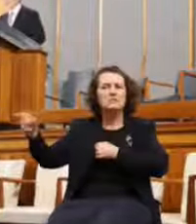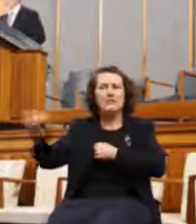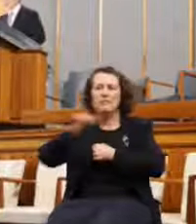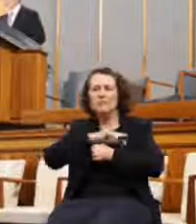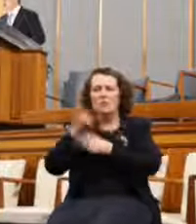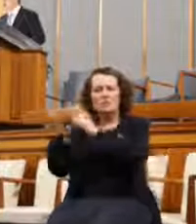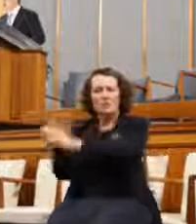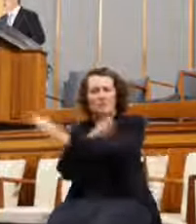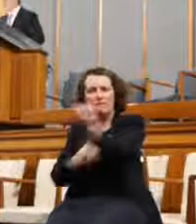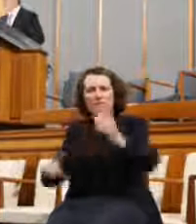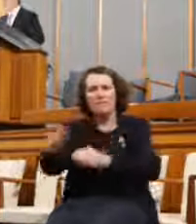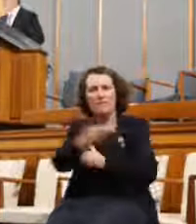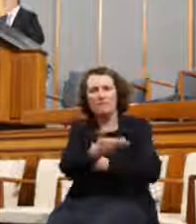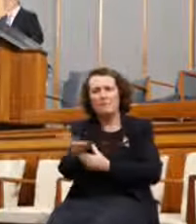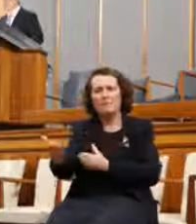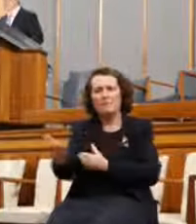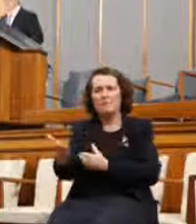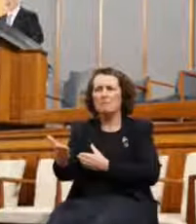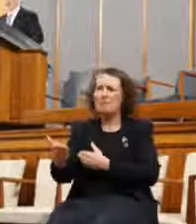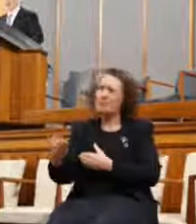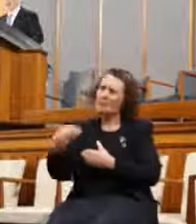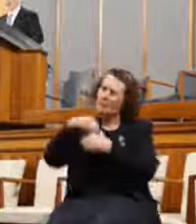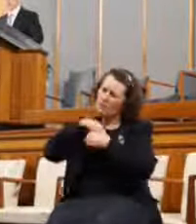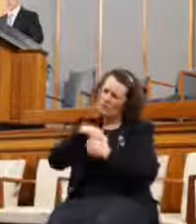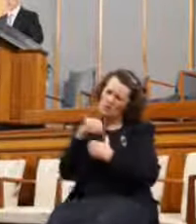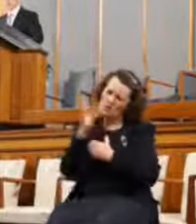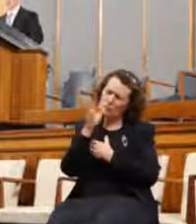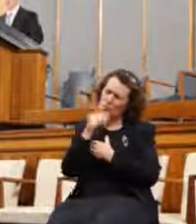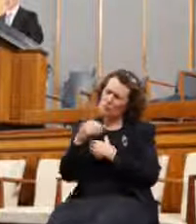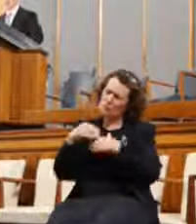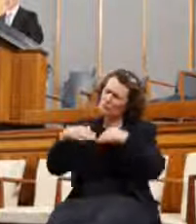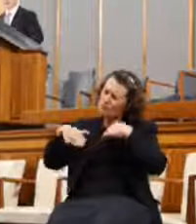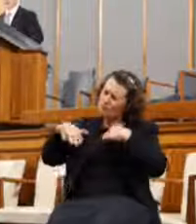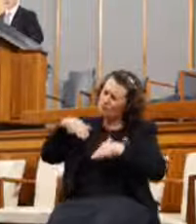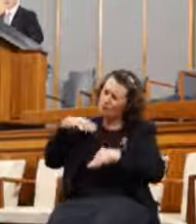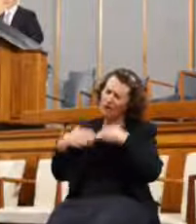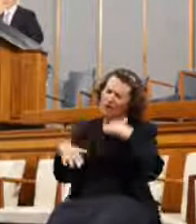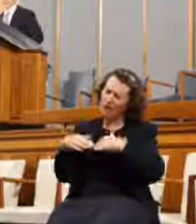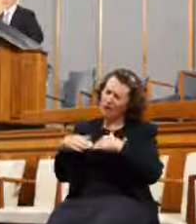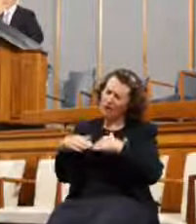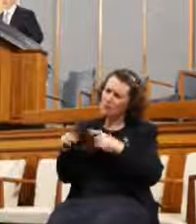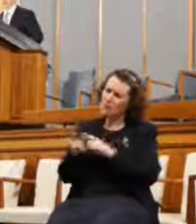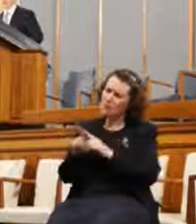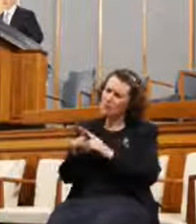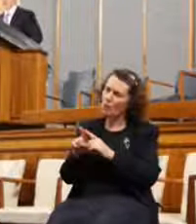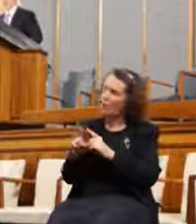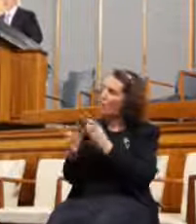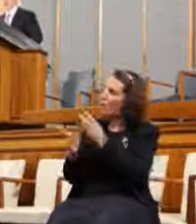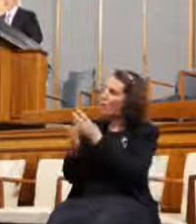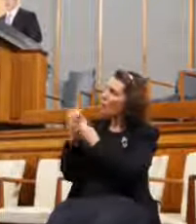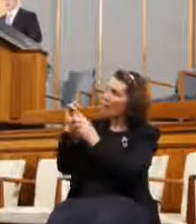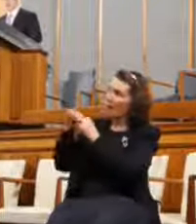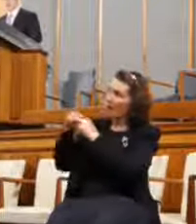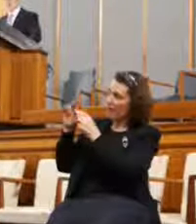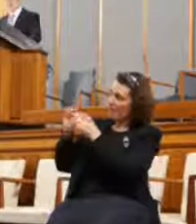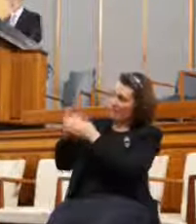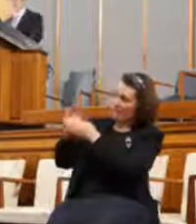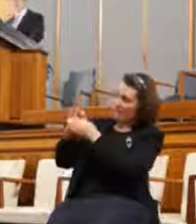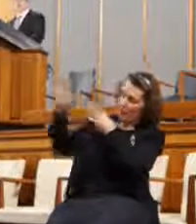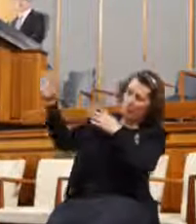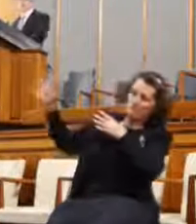in his soul the most terrible, terrible desolation and separation from the Father,